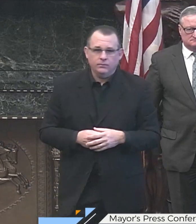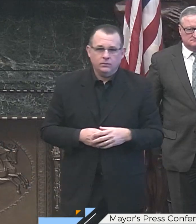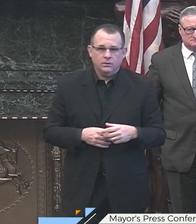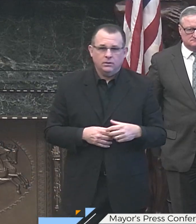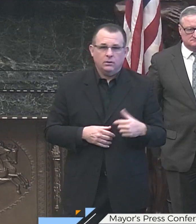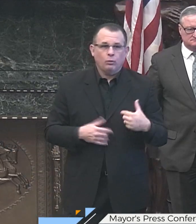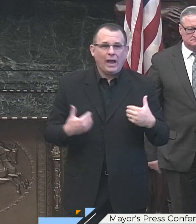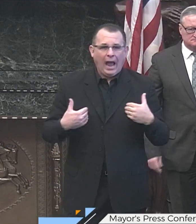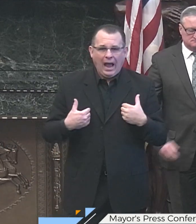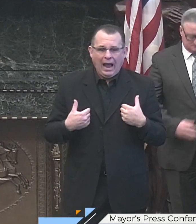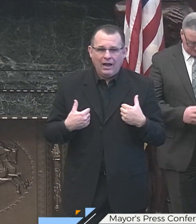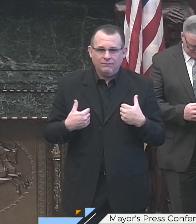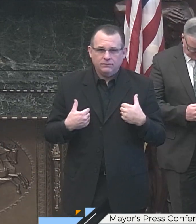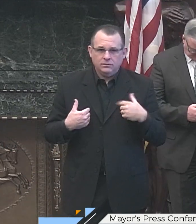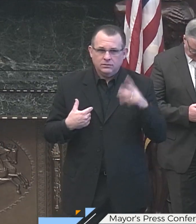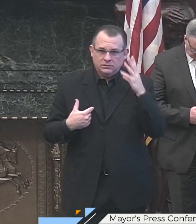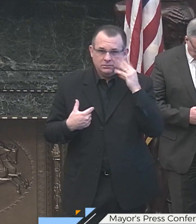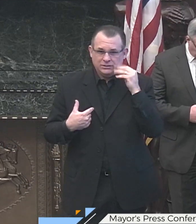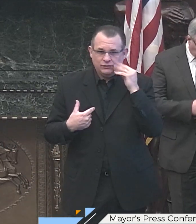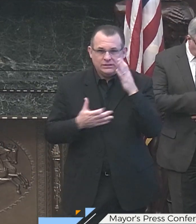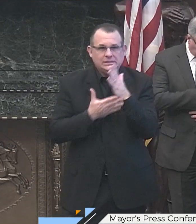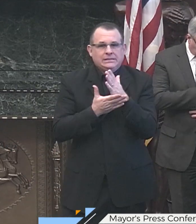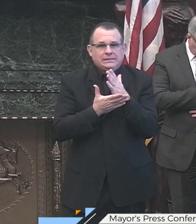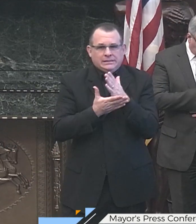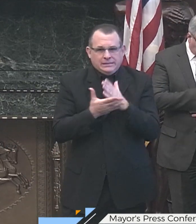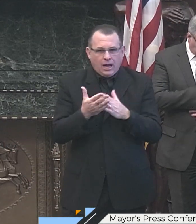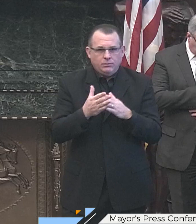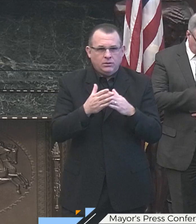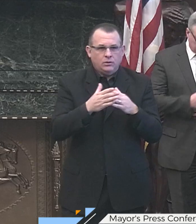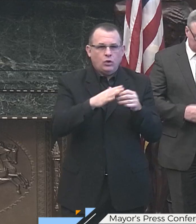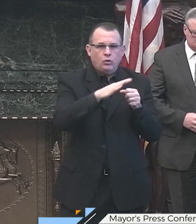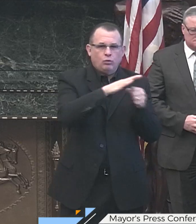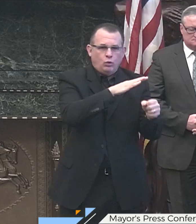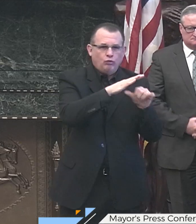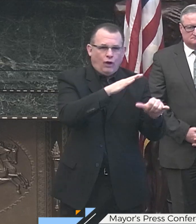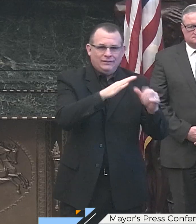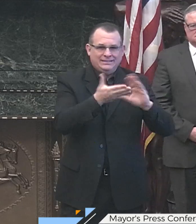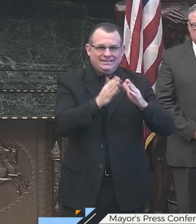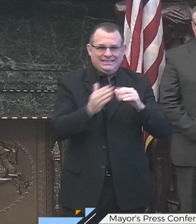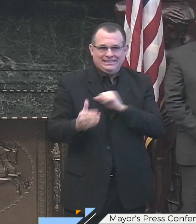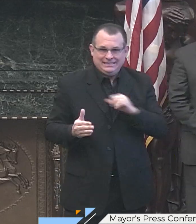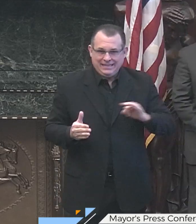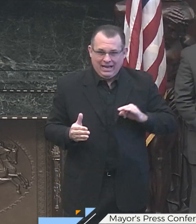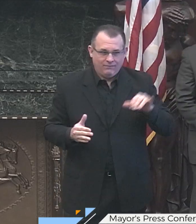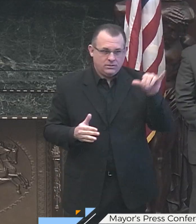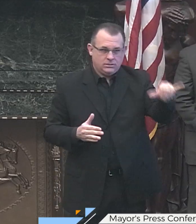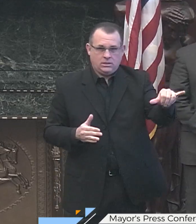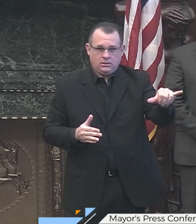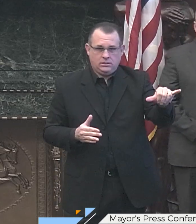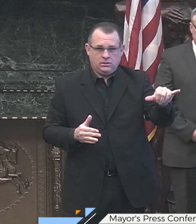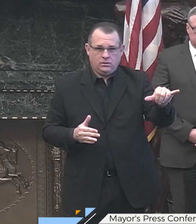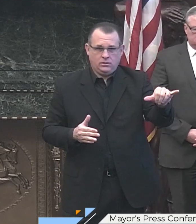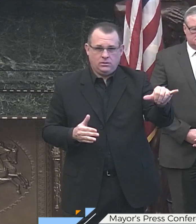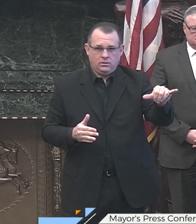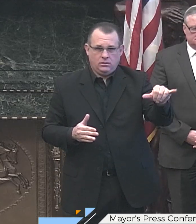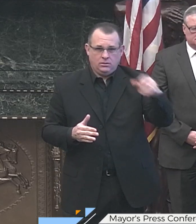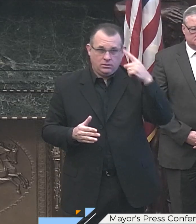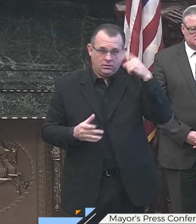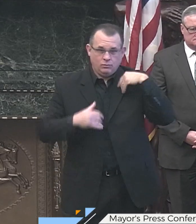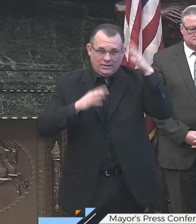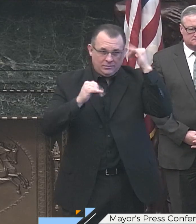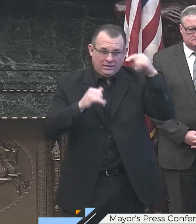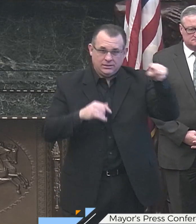had some quarantine city staff there stay there overnight. But we do expect that site to be